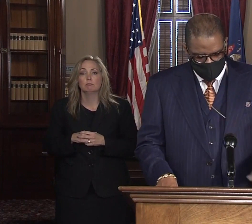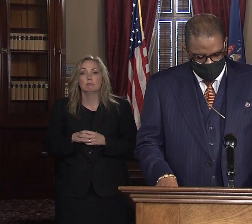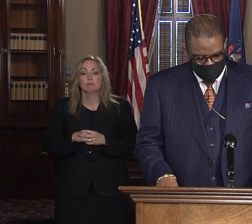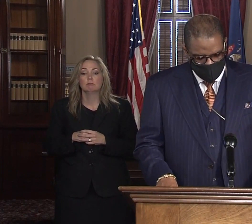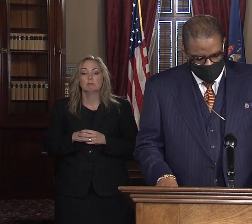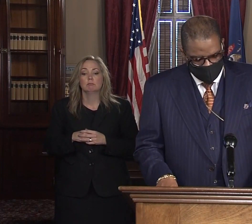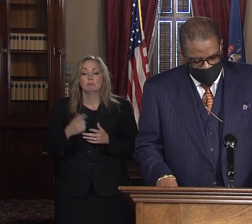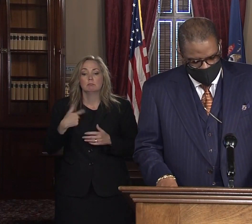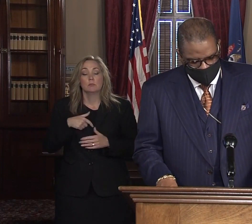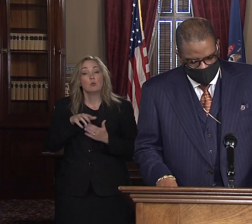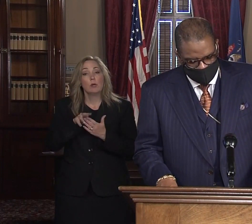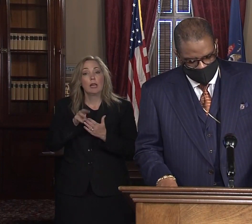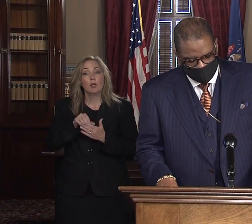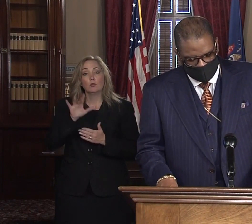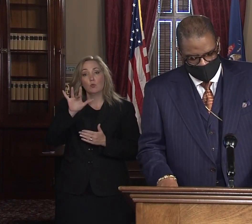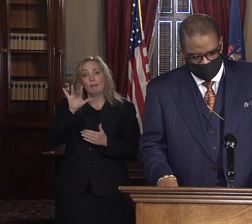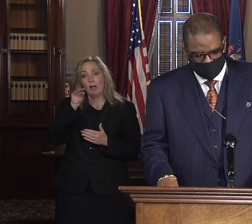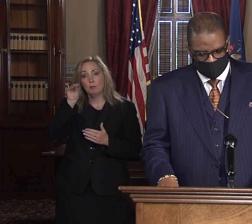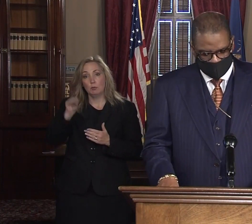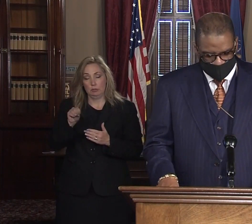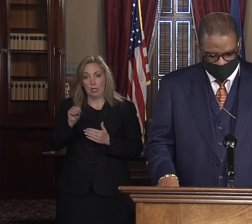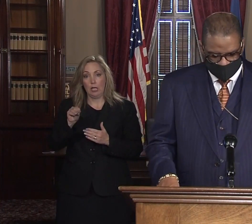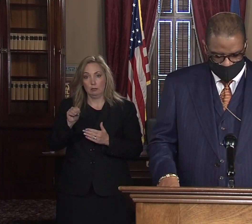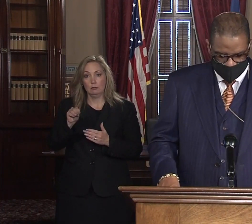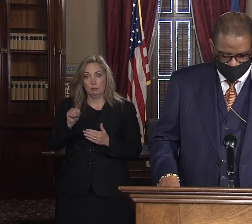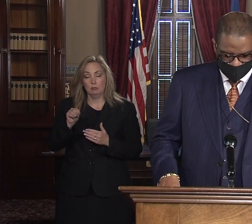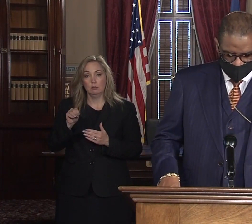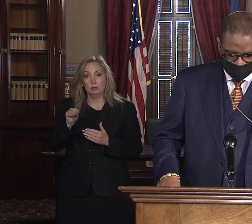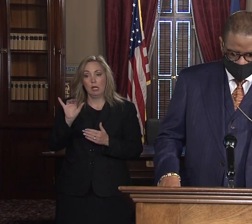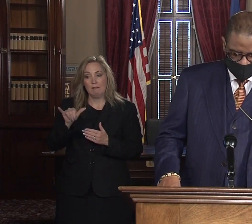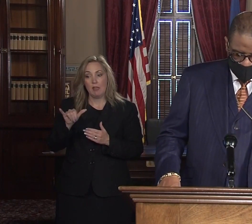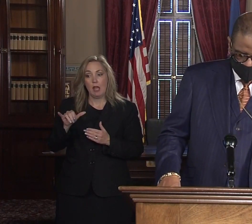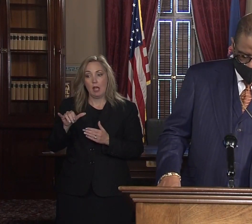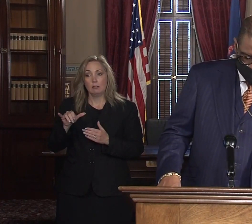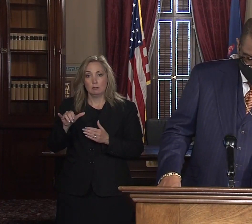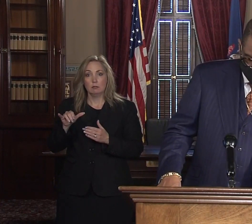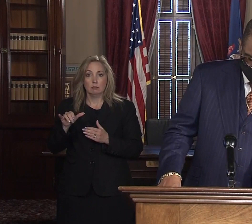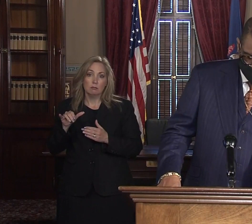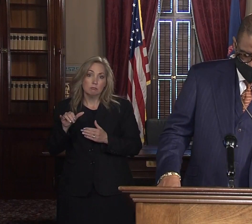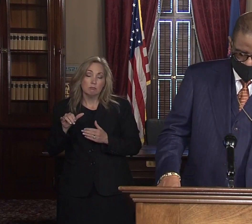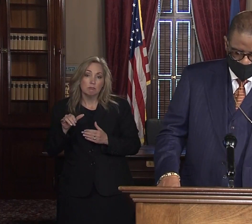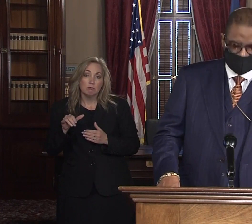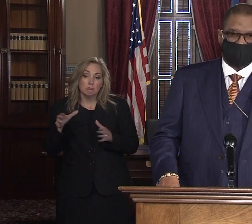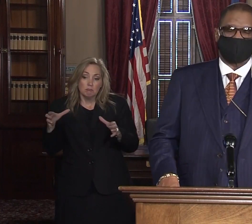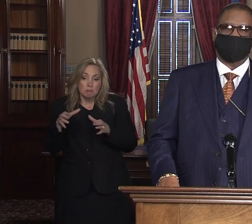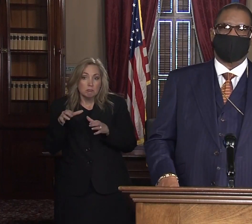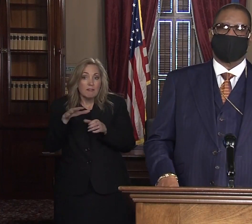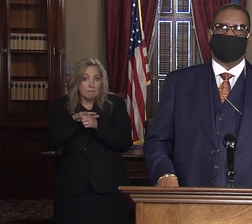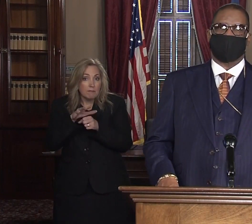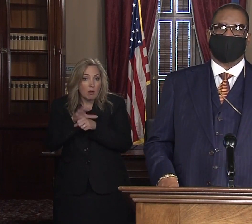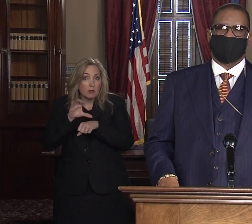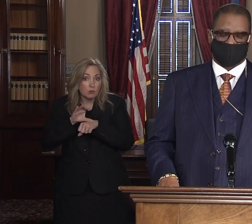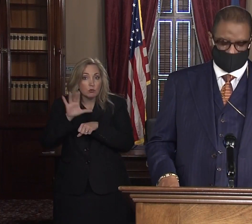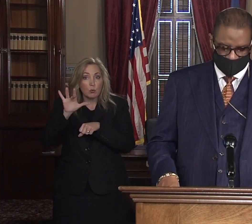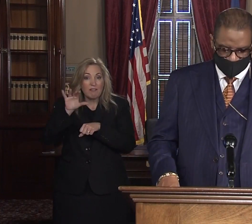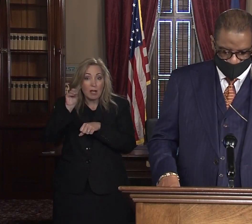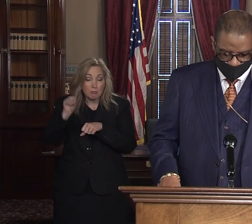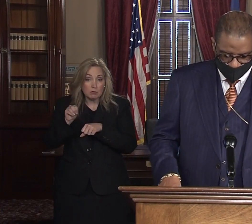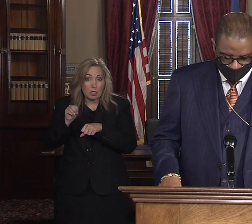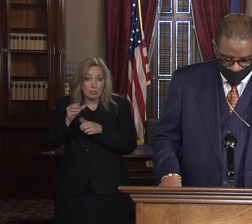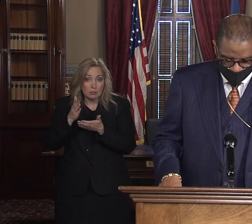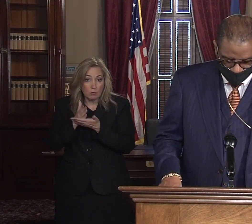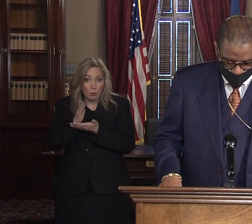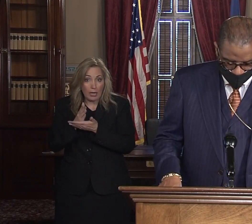we learned that 25% of a venue's capacity was acceptable. Unfortunately, I am